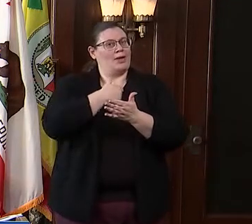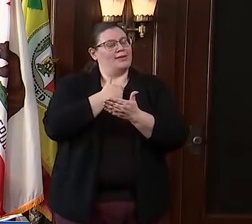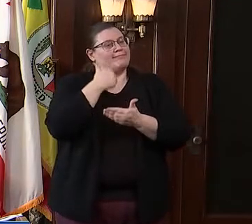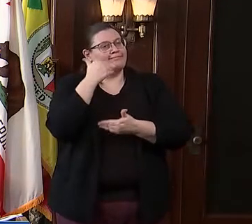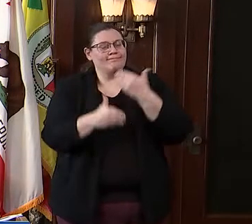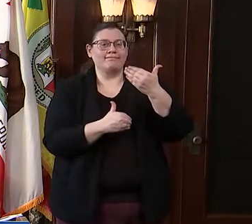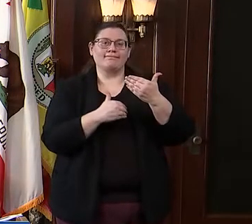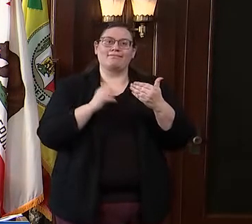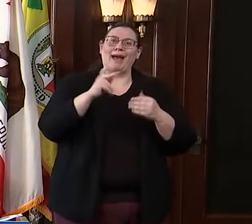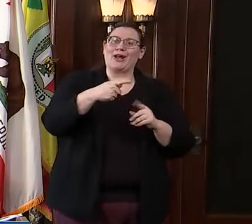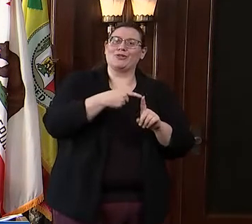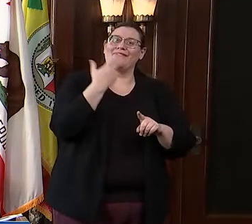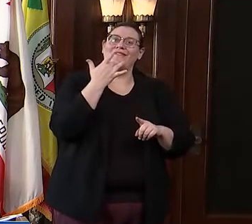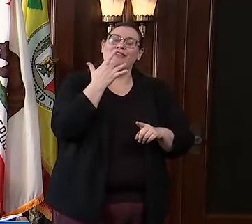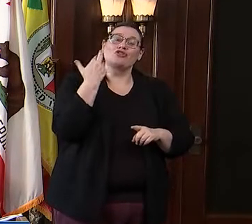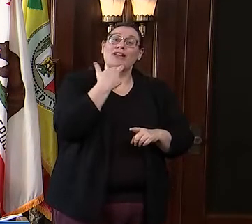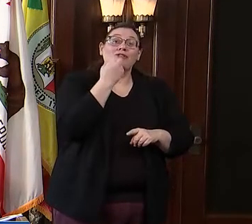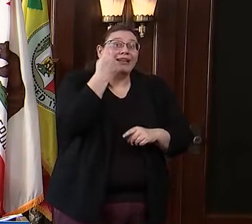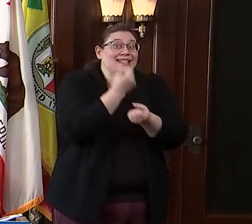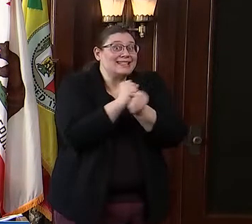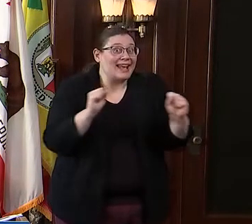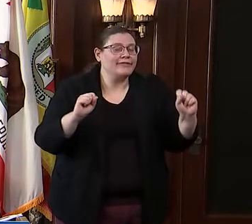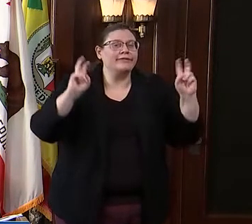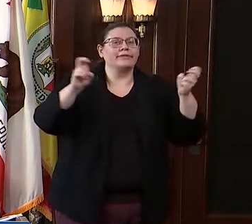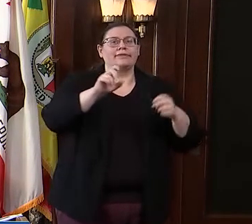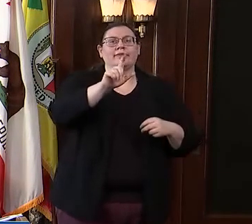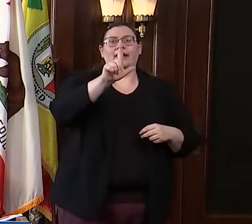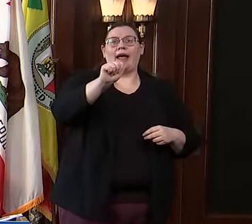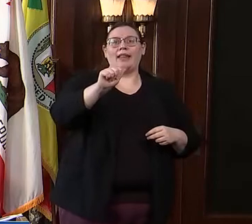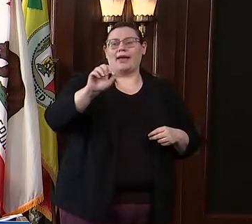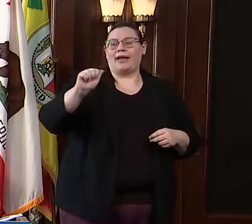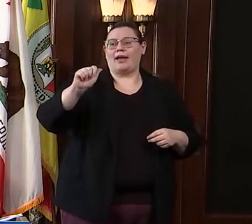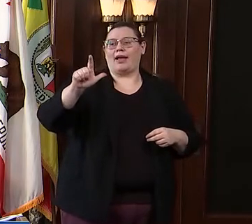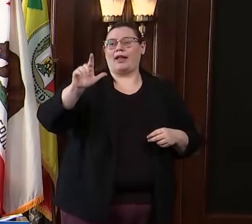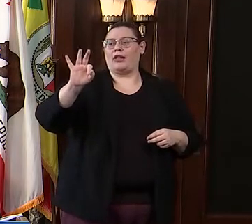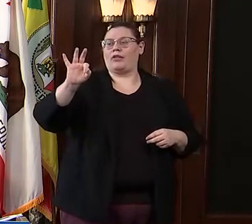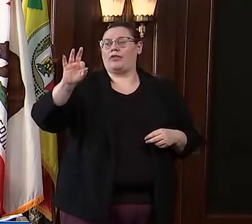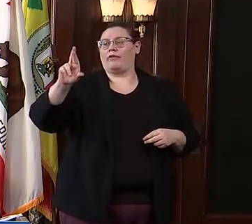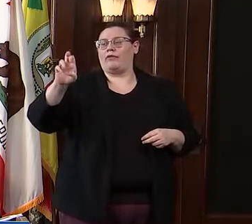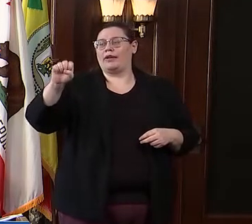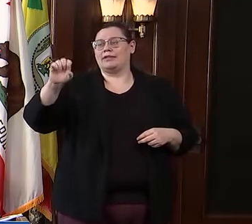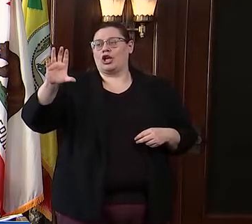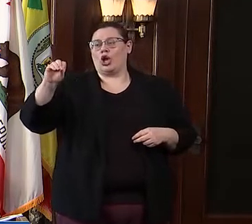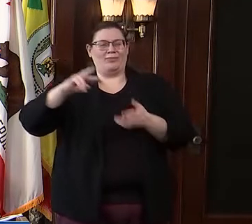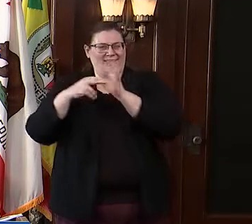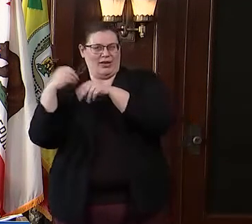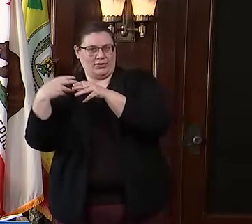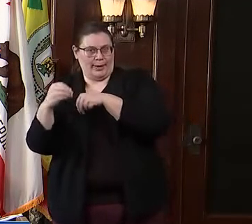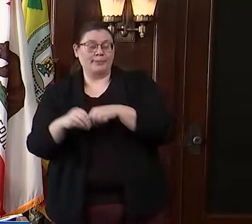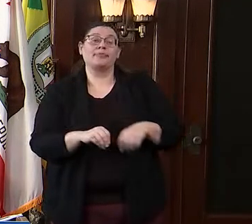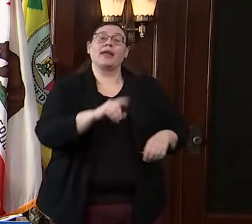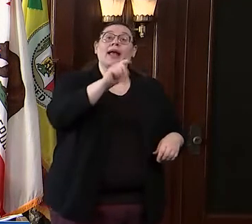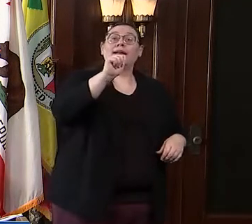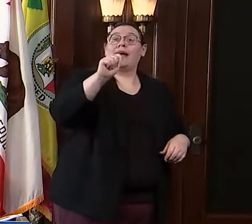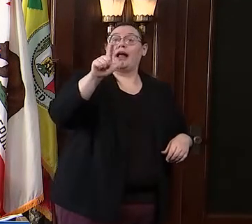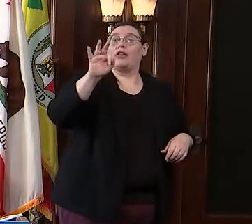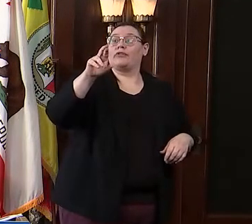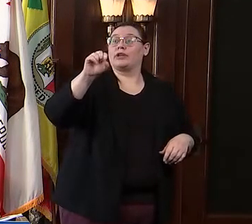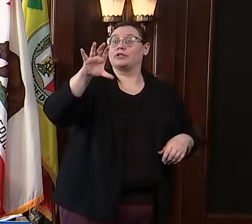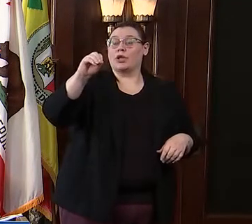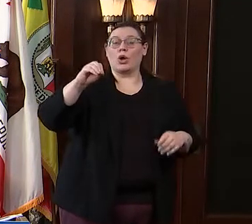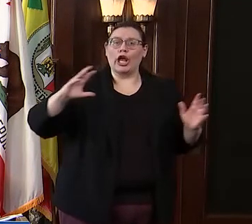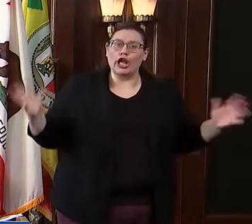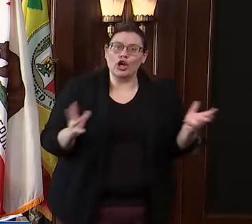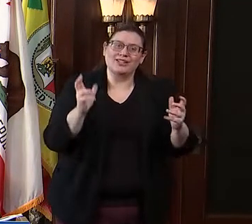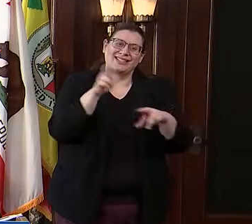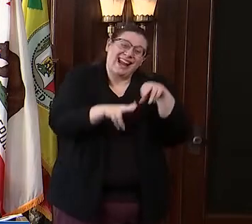some of our favorite restaurants, and that's LA Al Fresco. LA Al Fresco is our name for the program that encourages outdoor